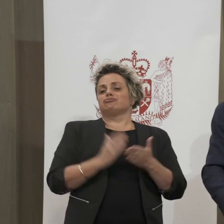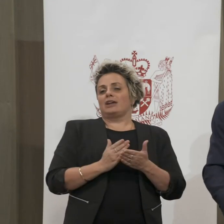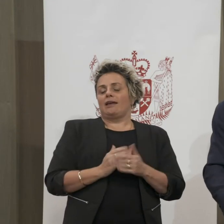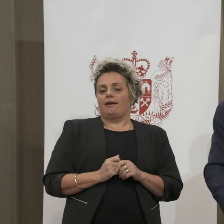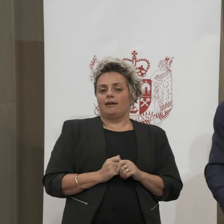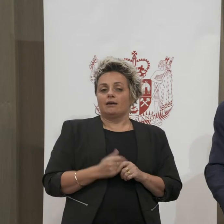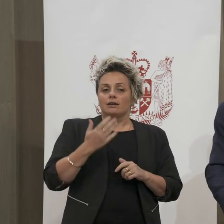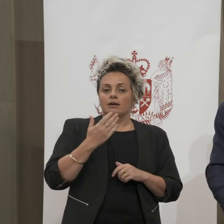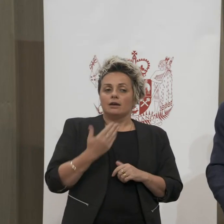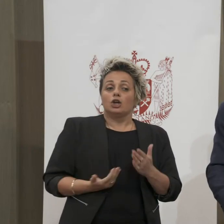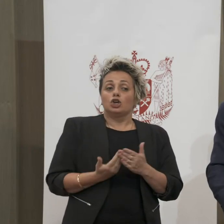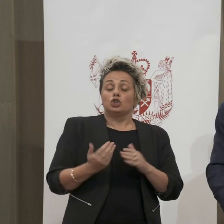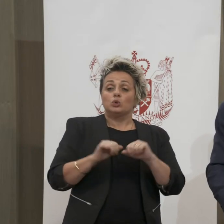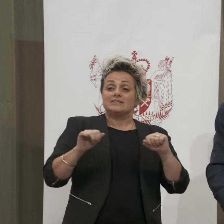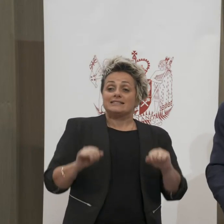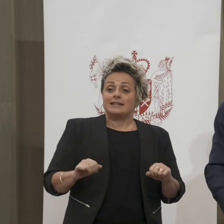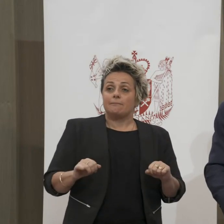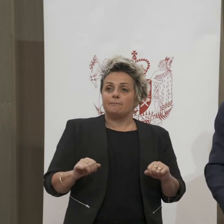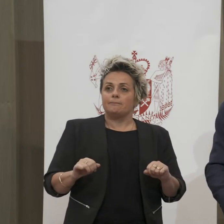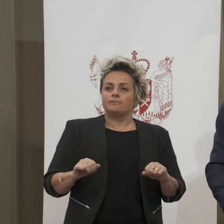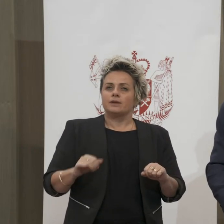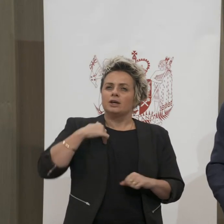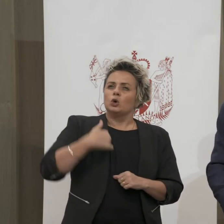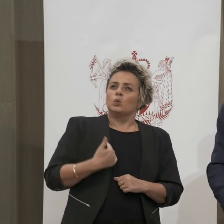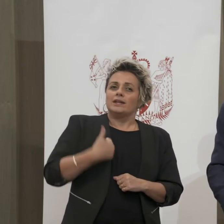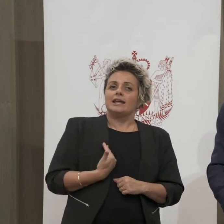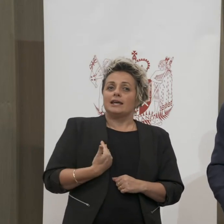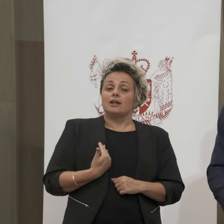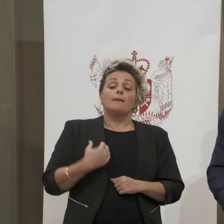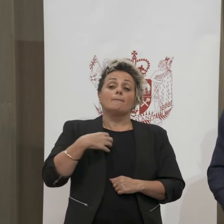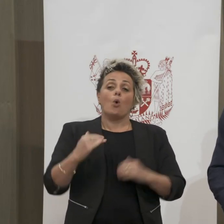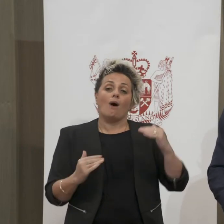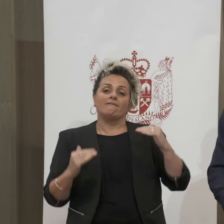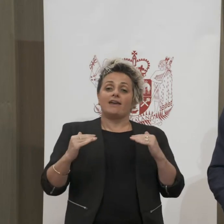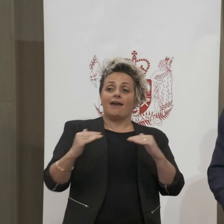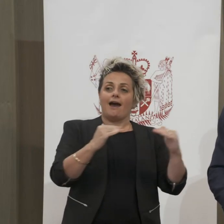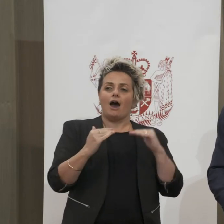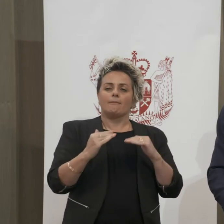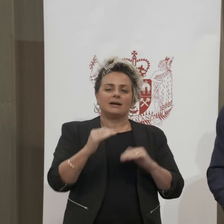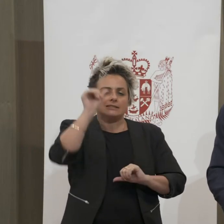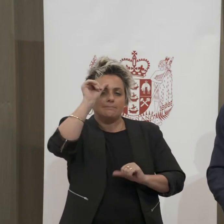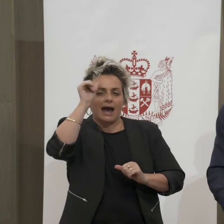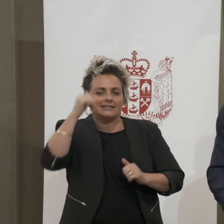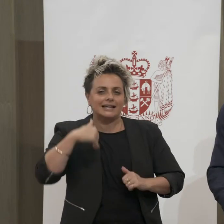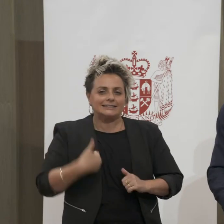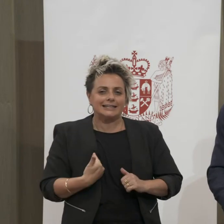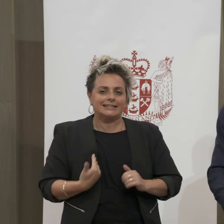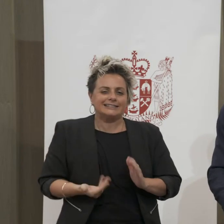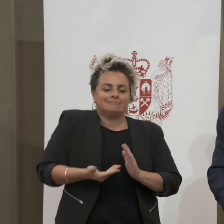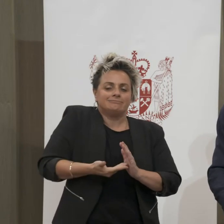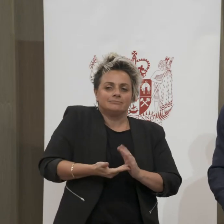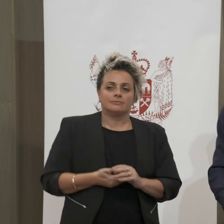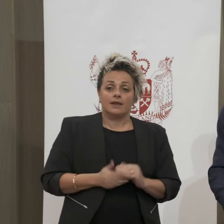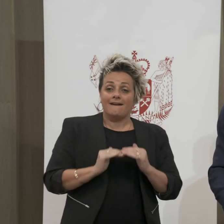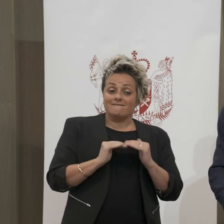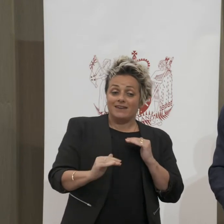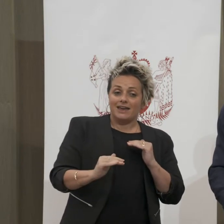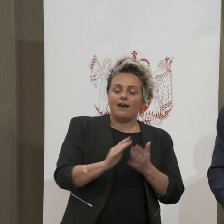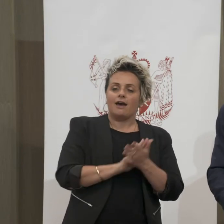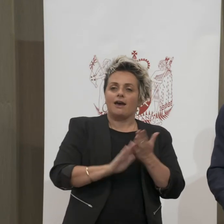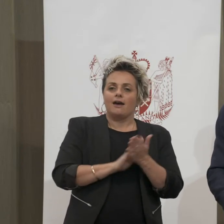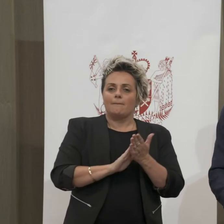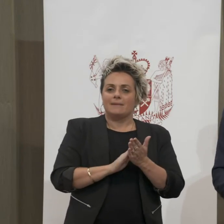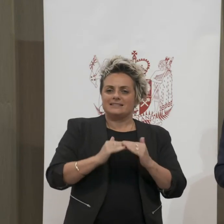So we need a system that is not only fairer, but also smarter. Fairer so that it